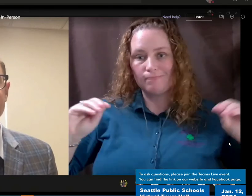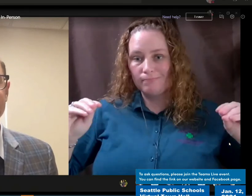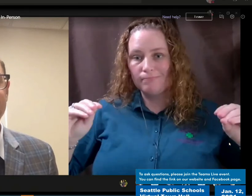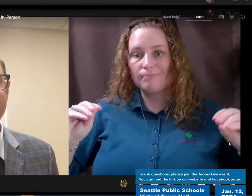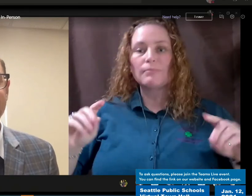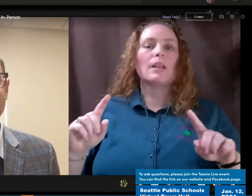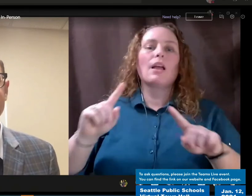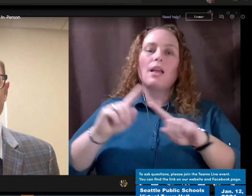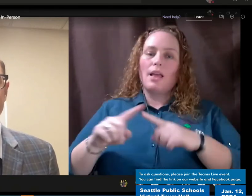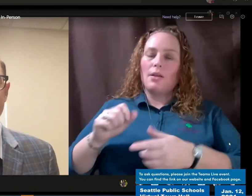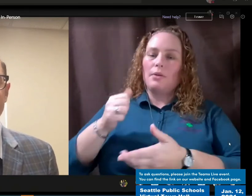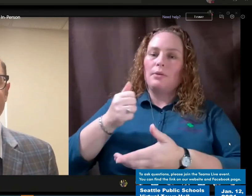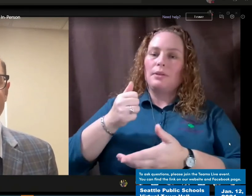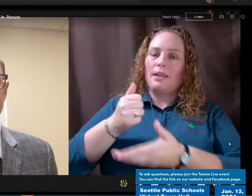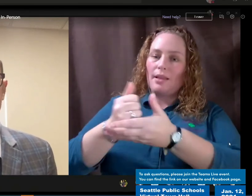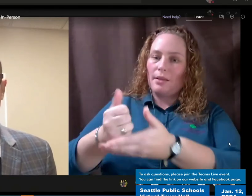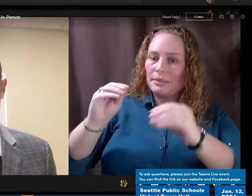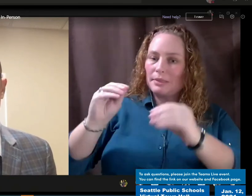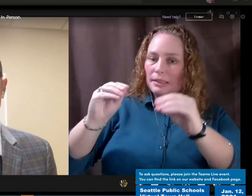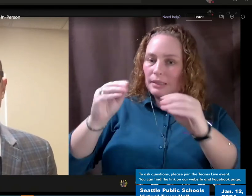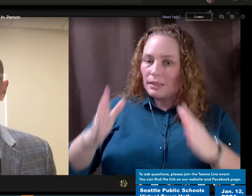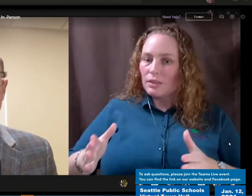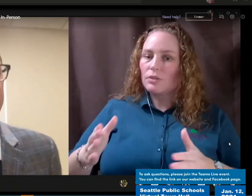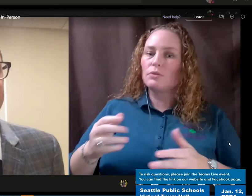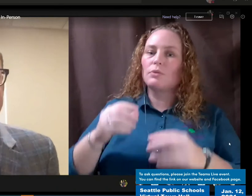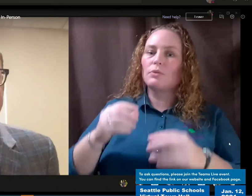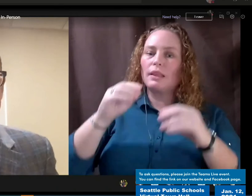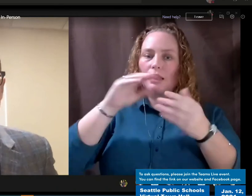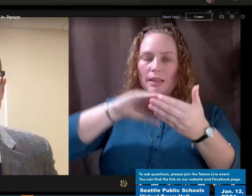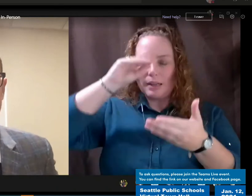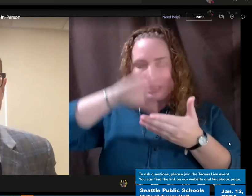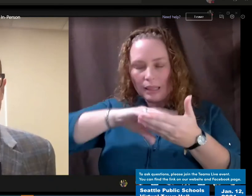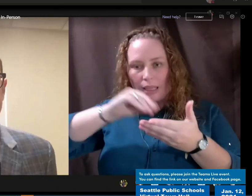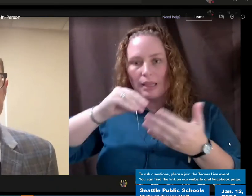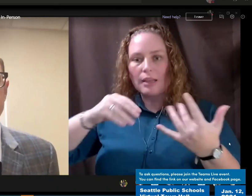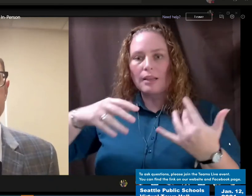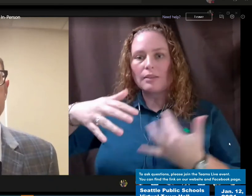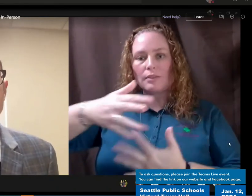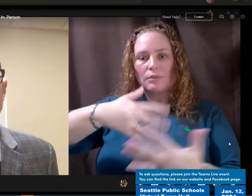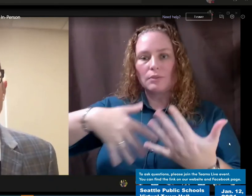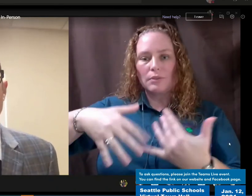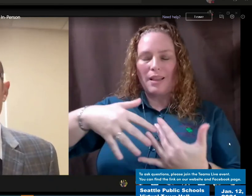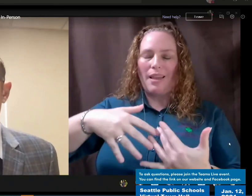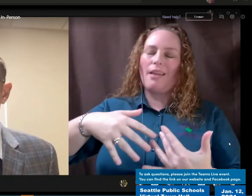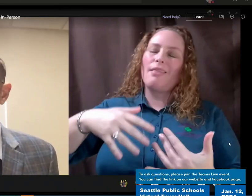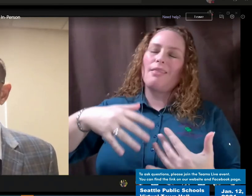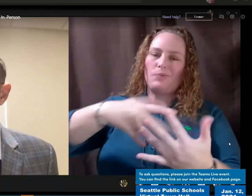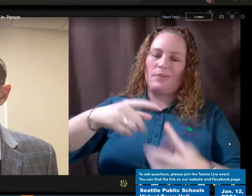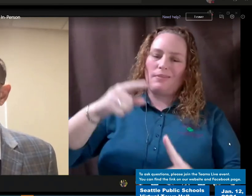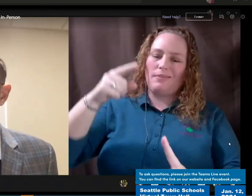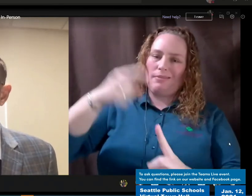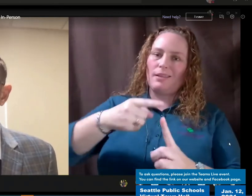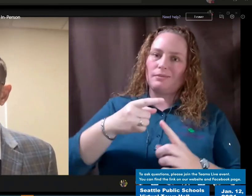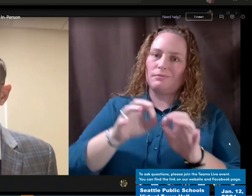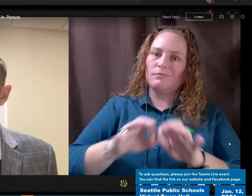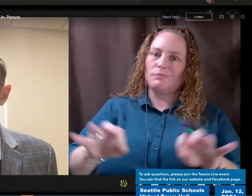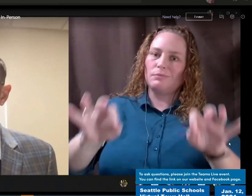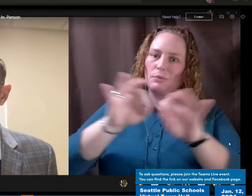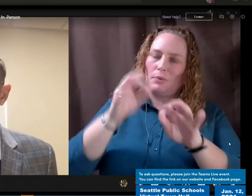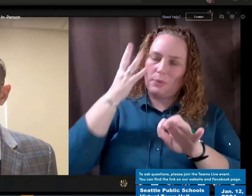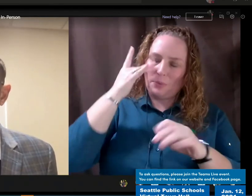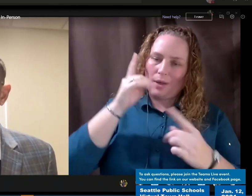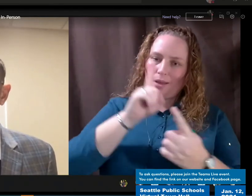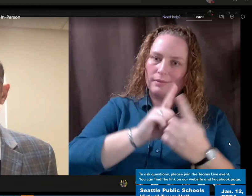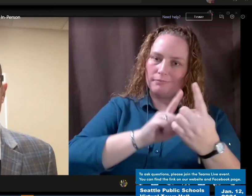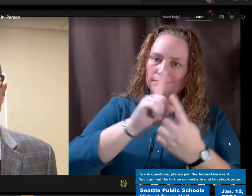their learning and their socialization, which is one of the true benefits of in-person services. And then summarizing and